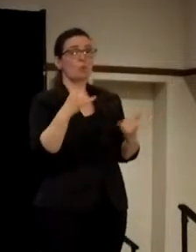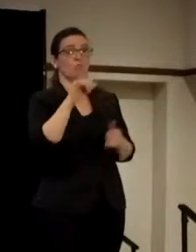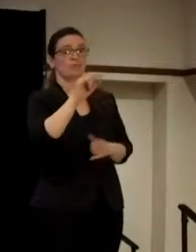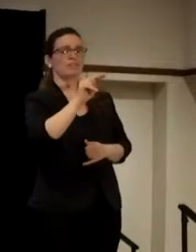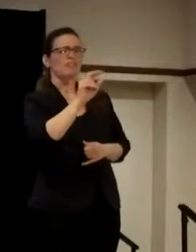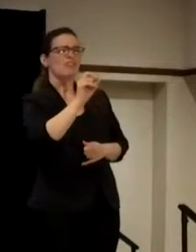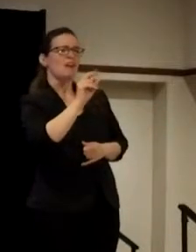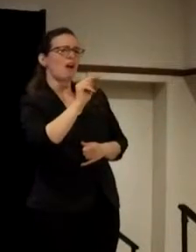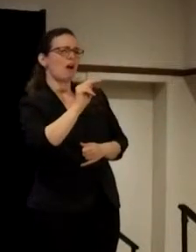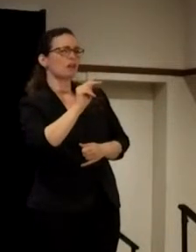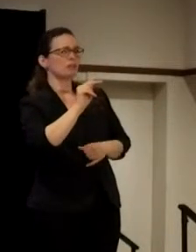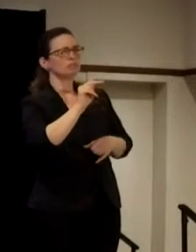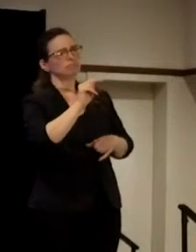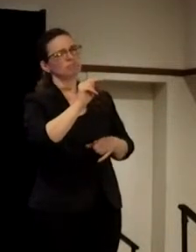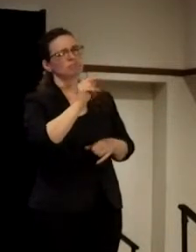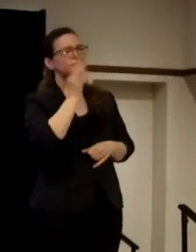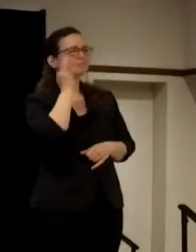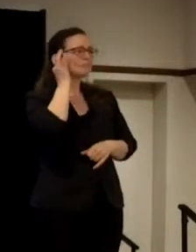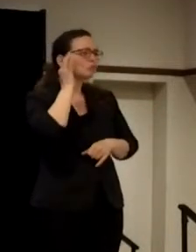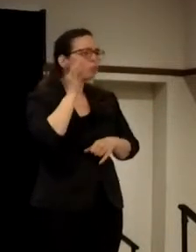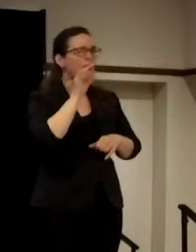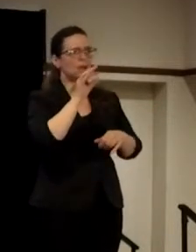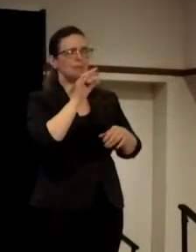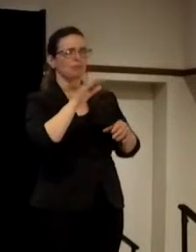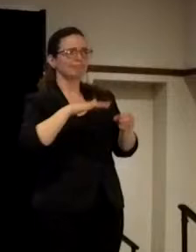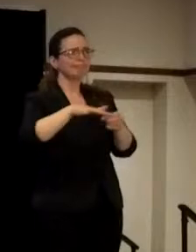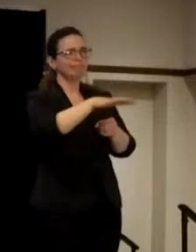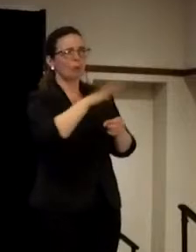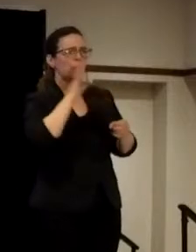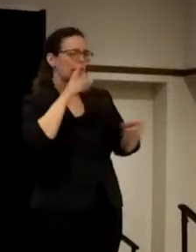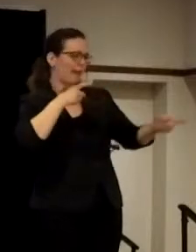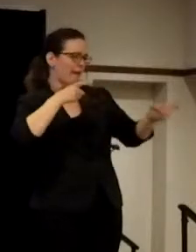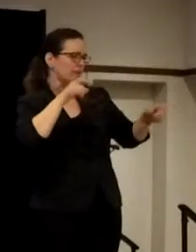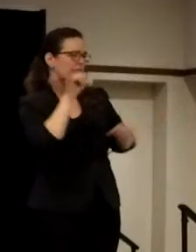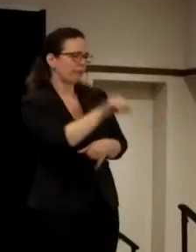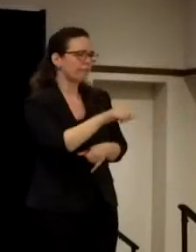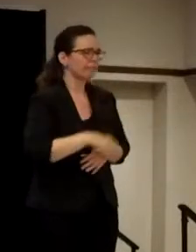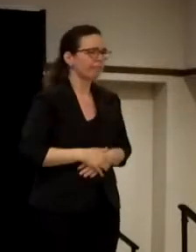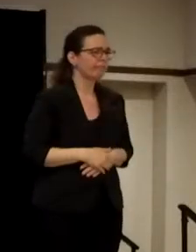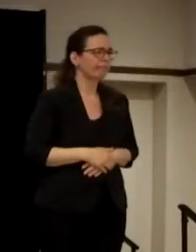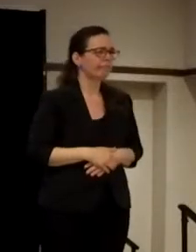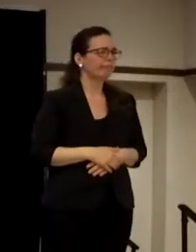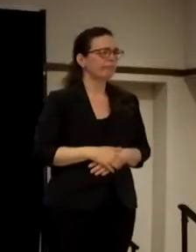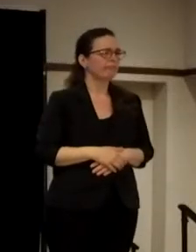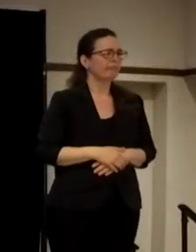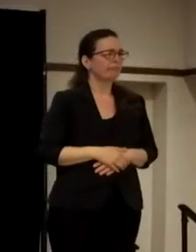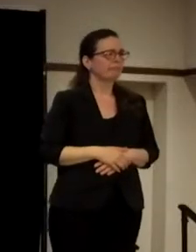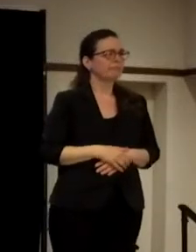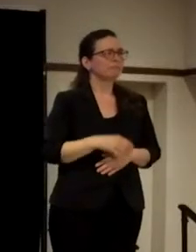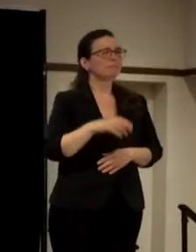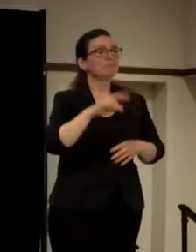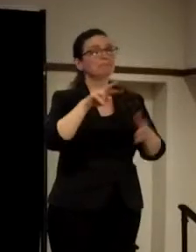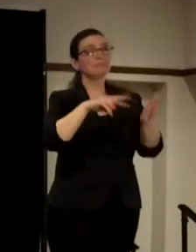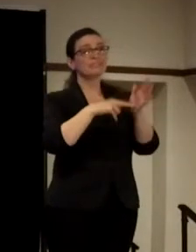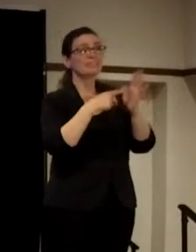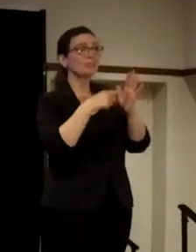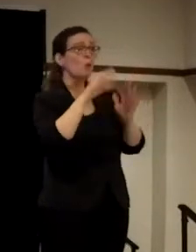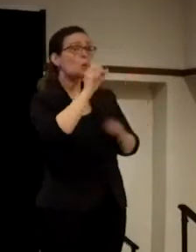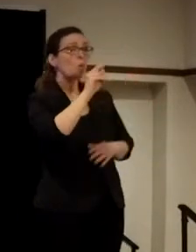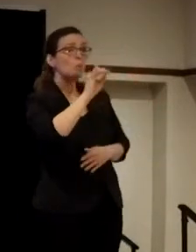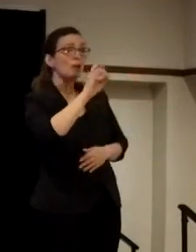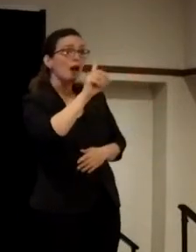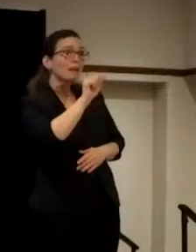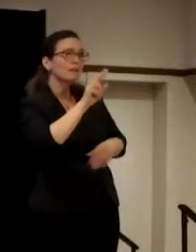We are part of the Oneida Nation group, 10 central New York counties. To give people perspective, when this law came